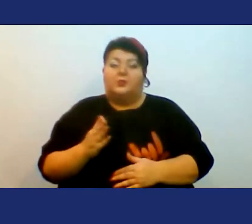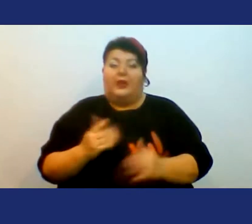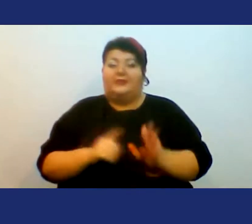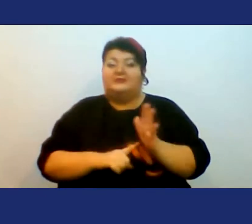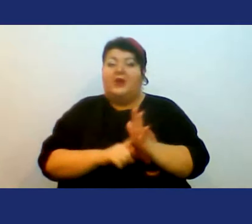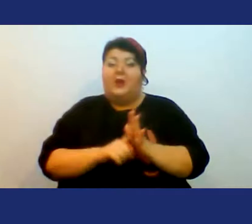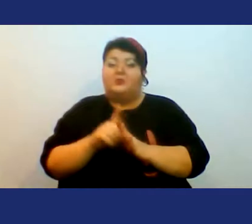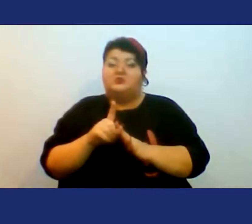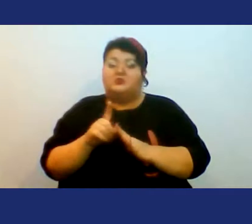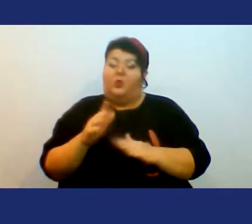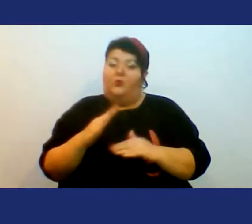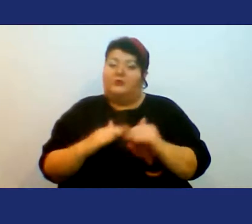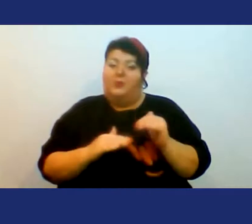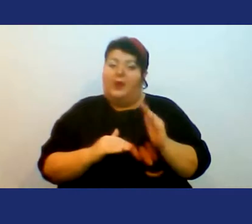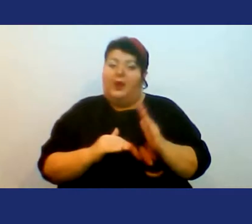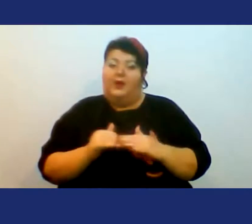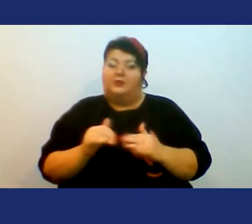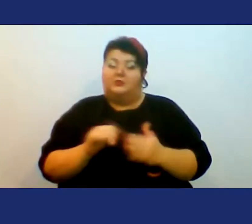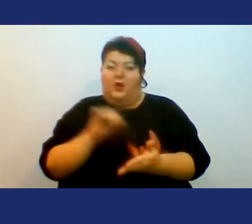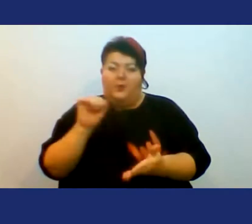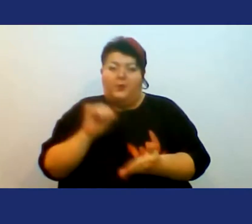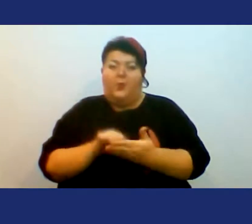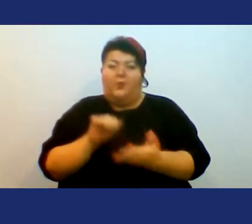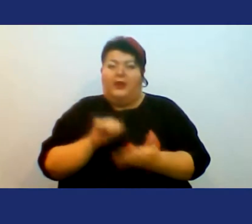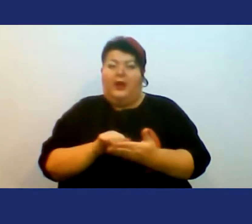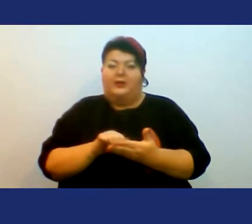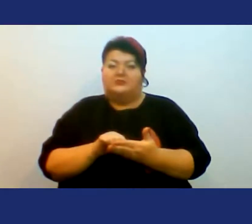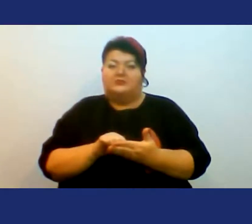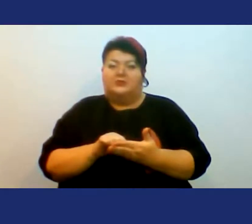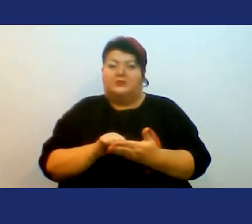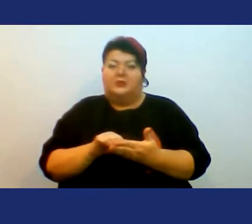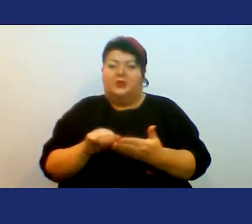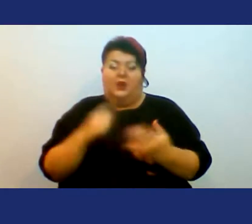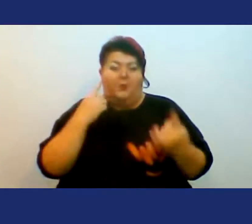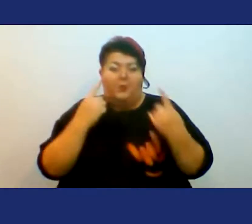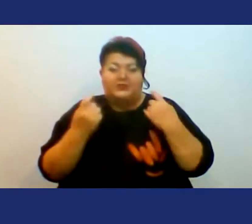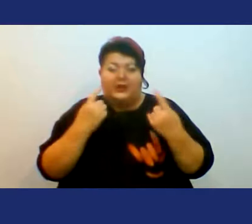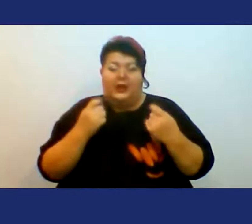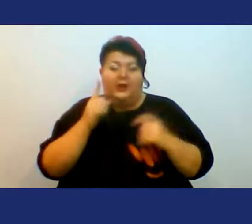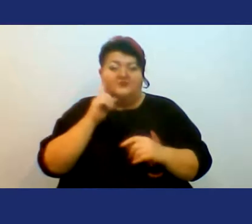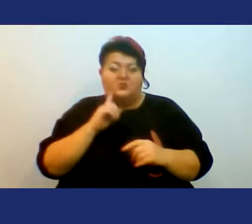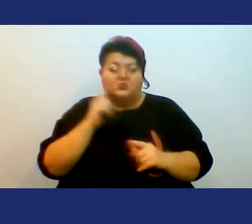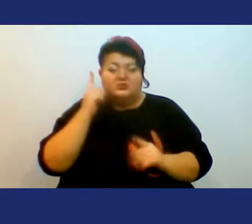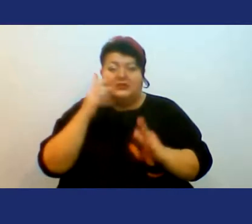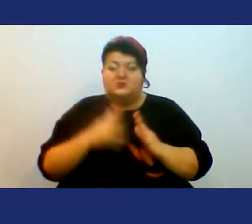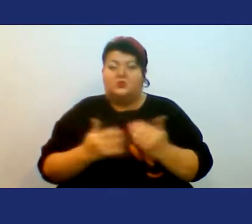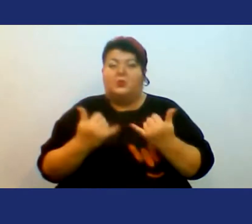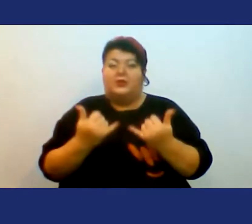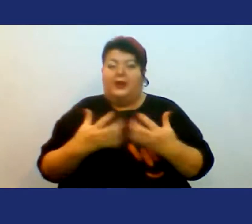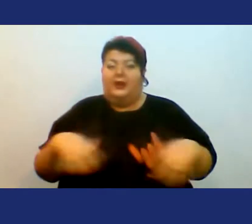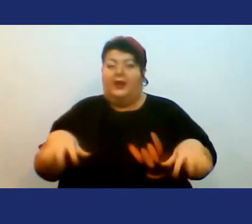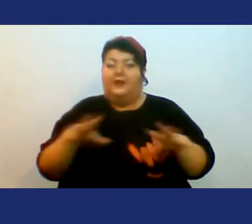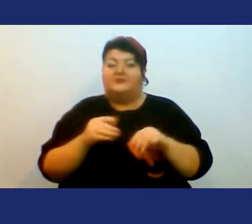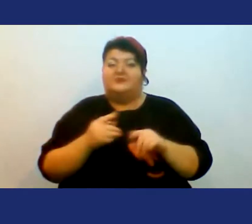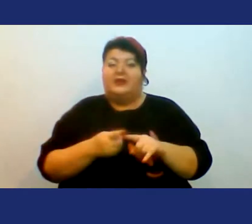another challenge when we talk about the practice and when we try to implement the practice